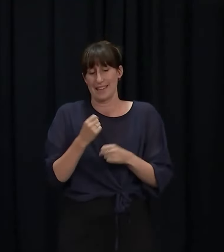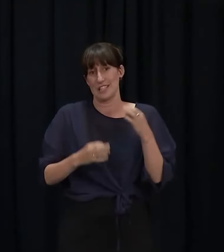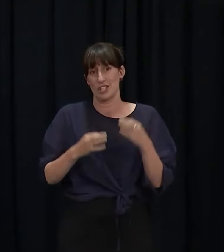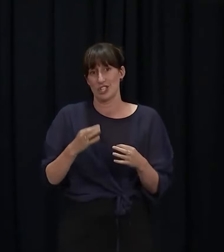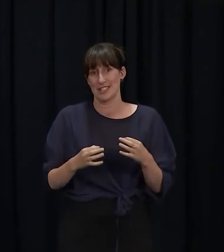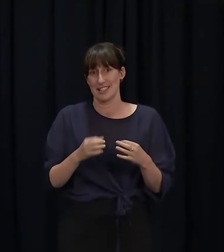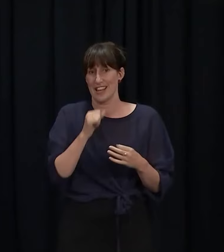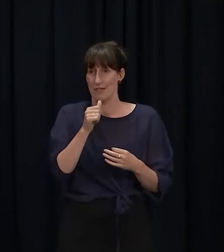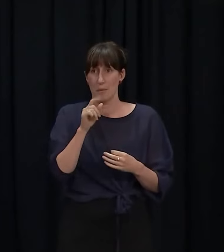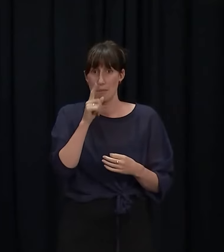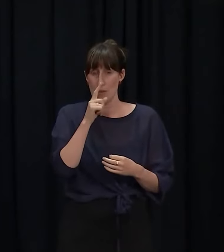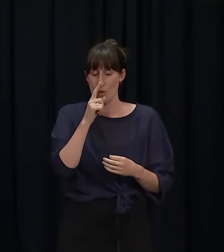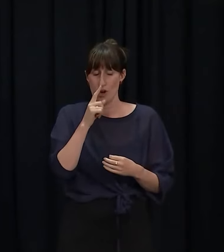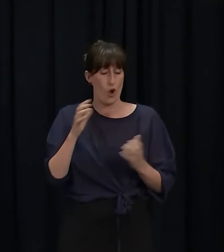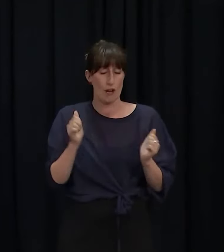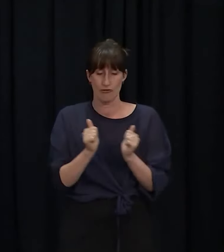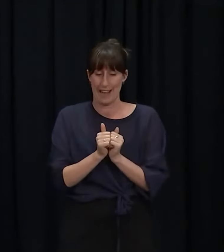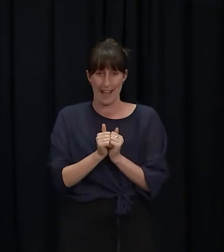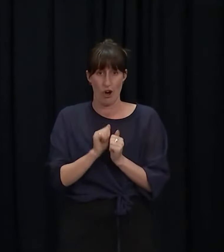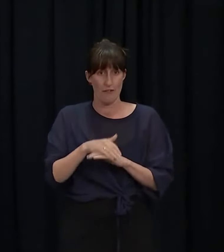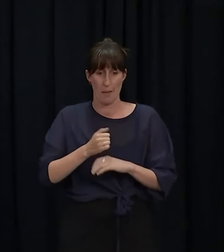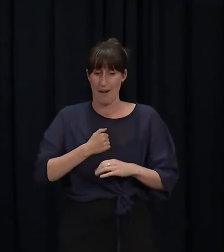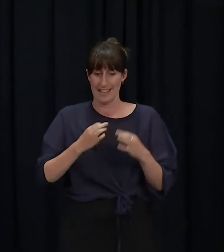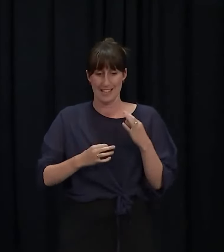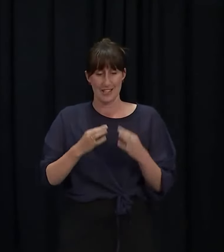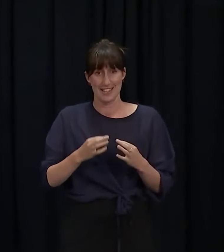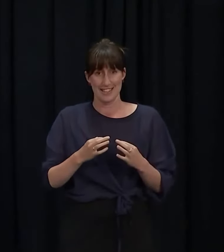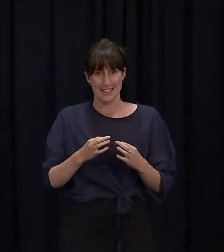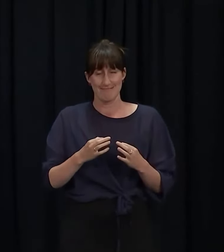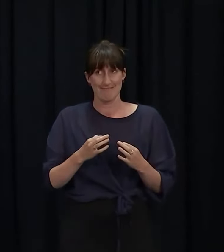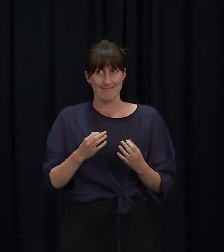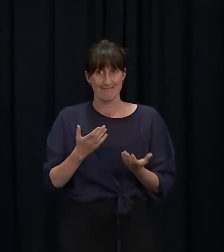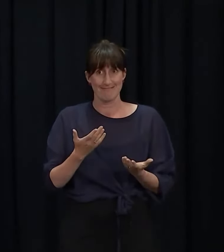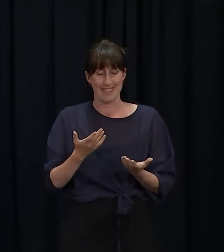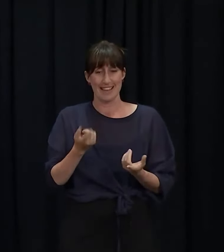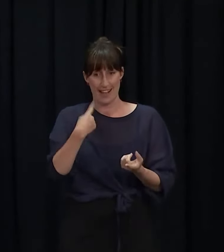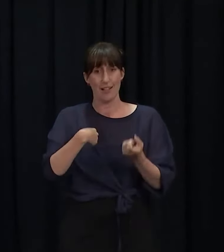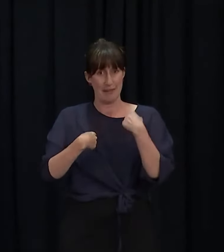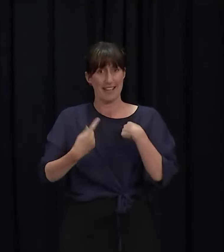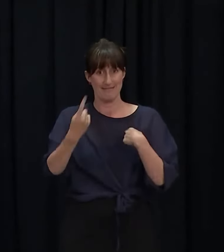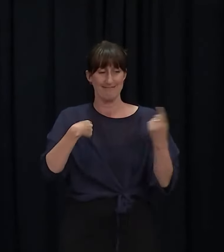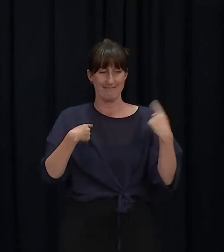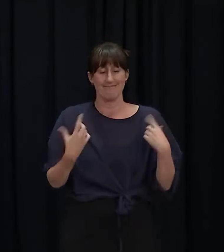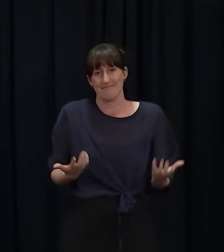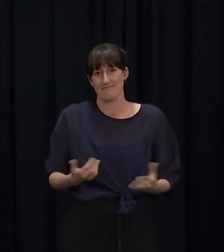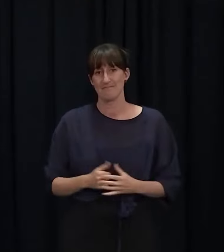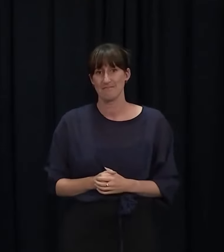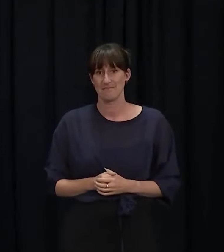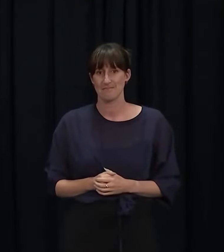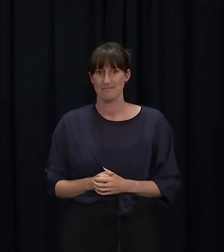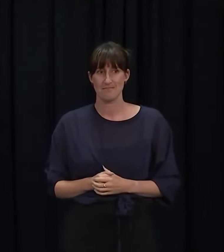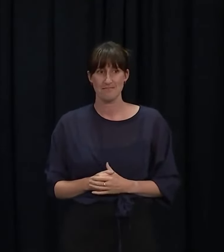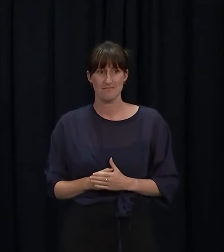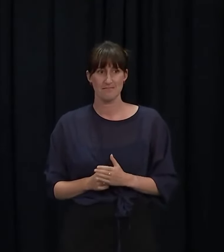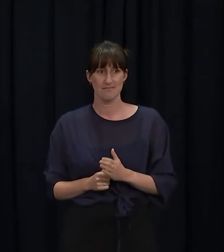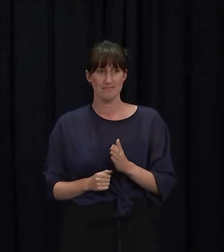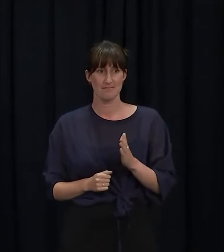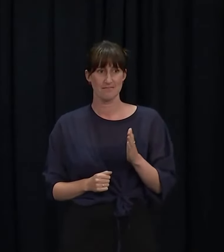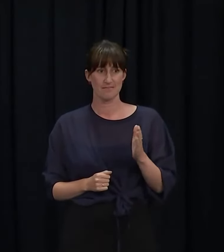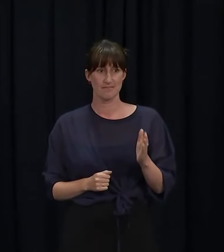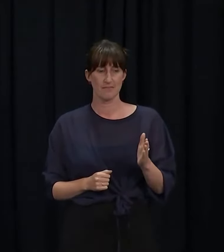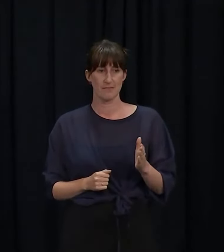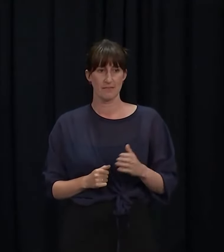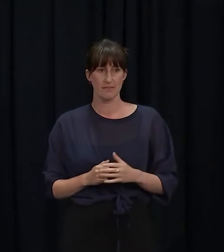feedback about that. But that's not unusual. Prime Minister... Yeah, Bernard. And then Amelia, and then I'll come into the front. Prime